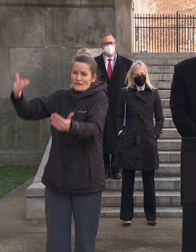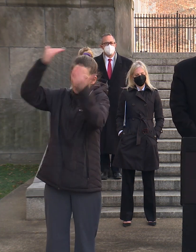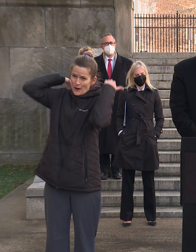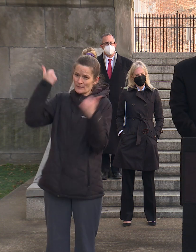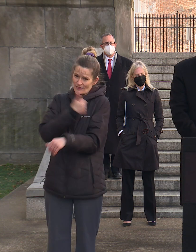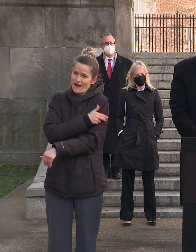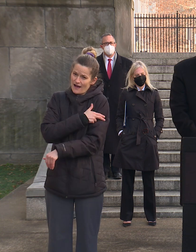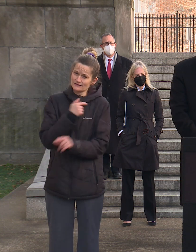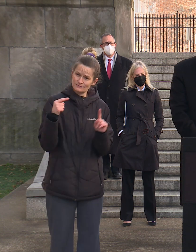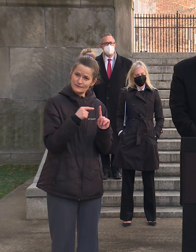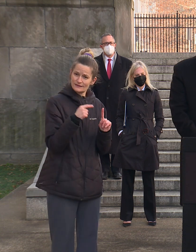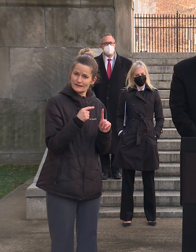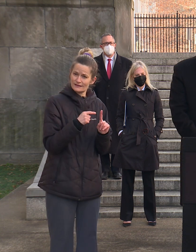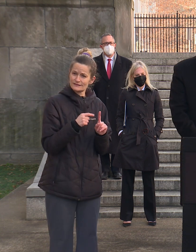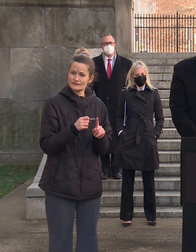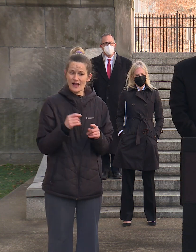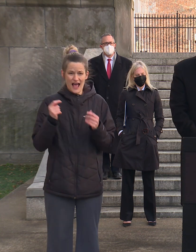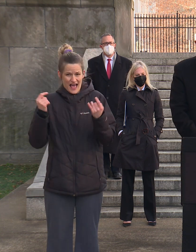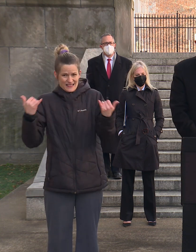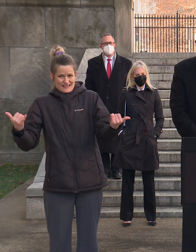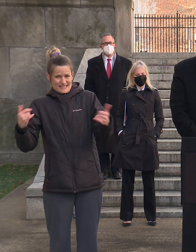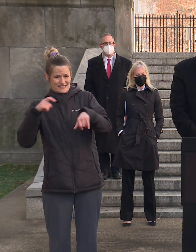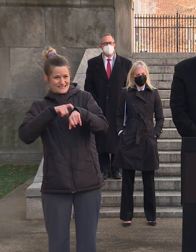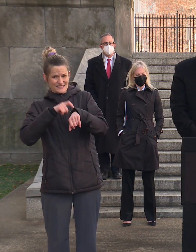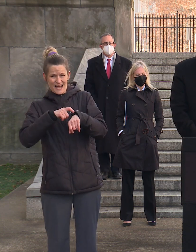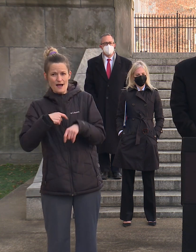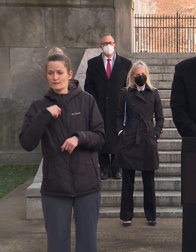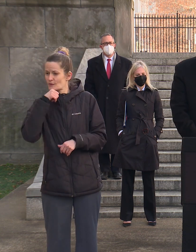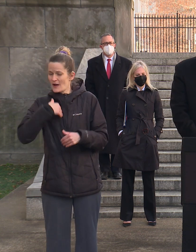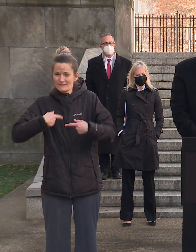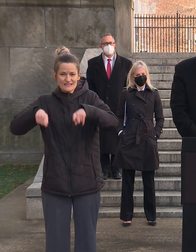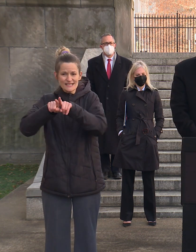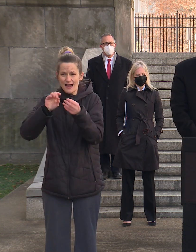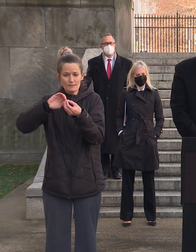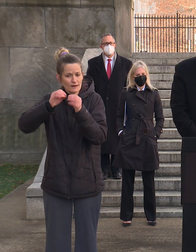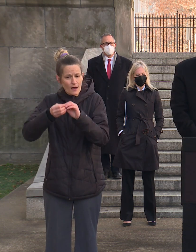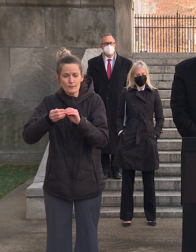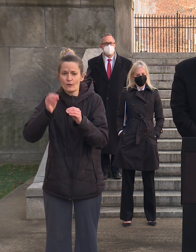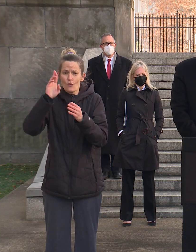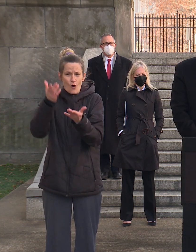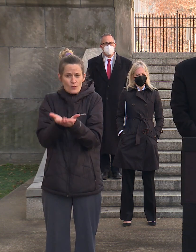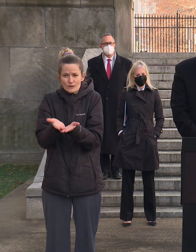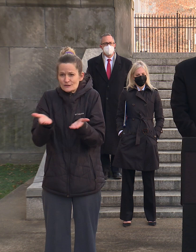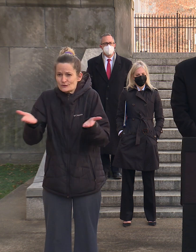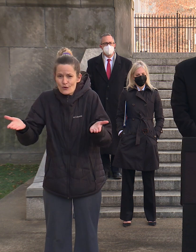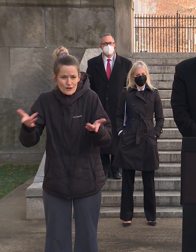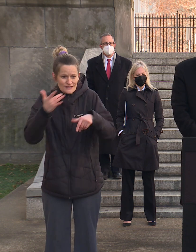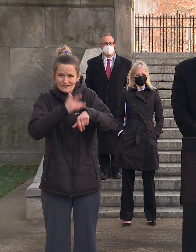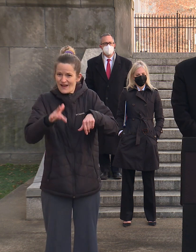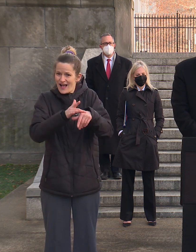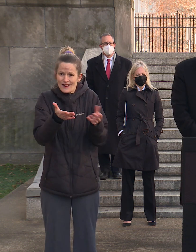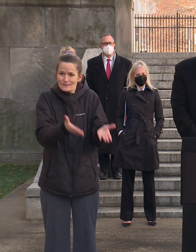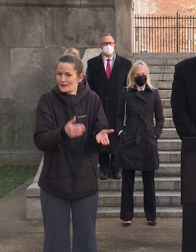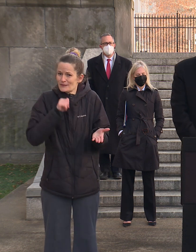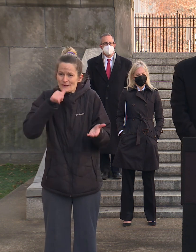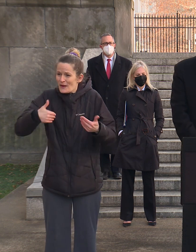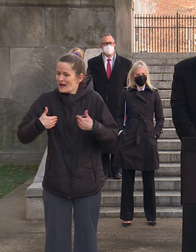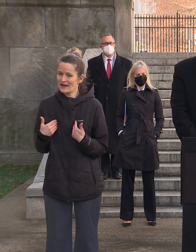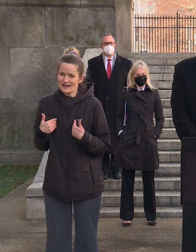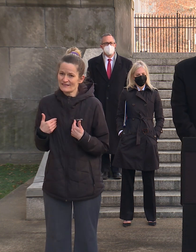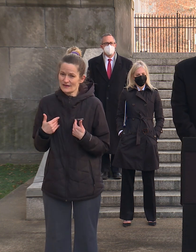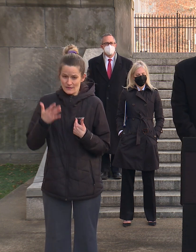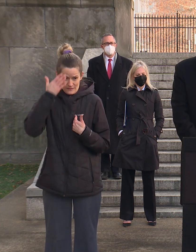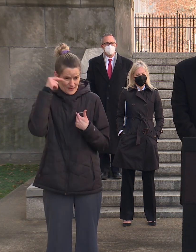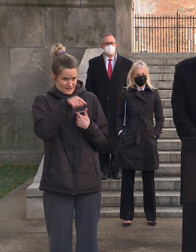of people and resources in place because of the implications of what I spoke to in terms of workforce shortages and our